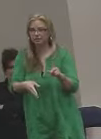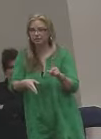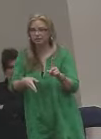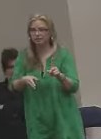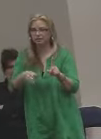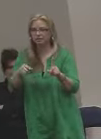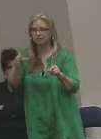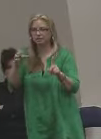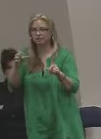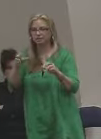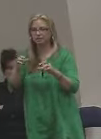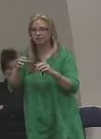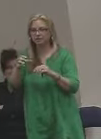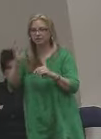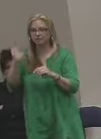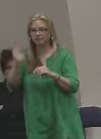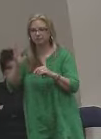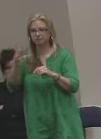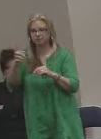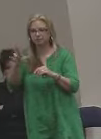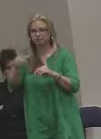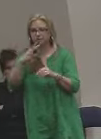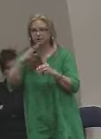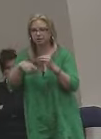Speaker Henry talked about the inequities